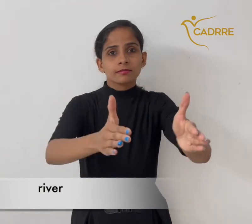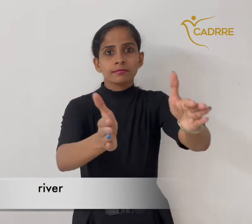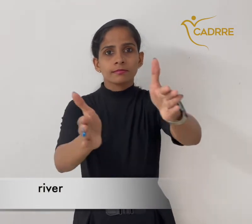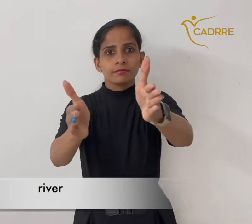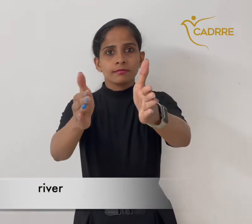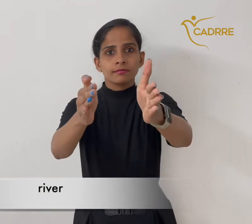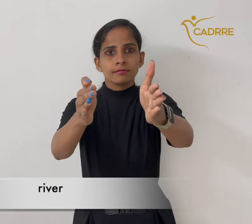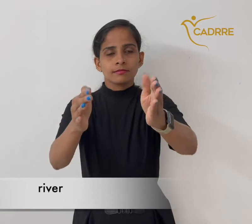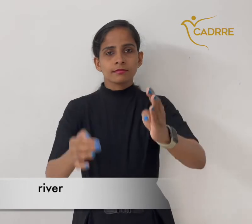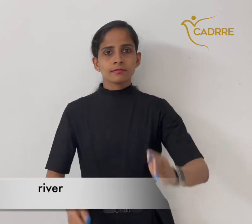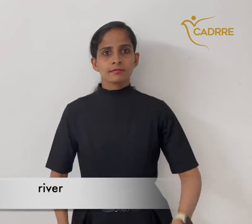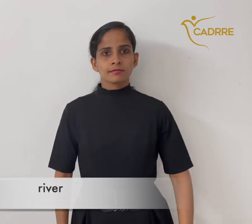river,